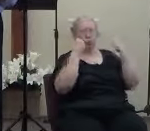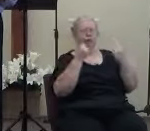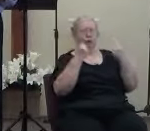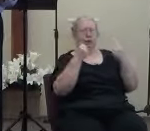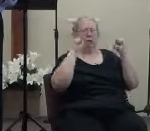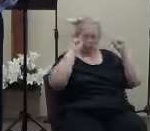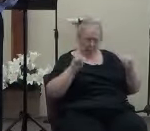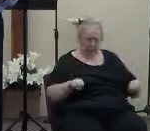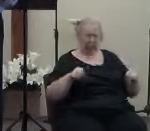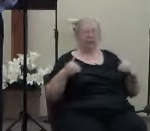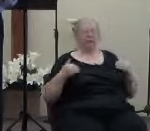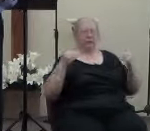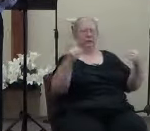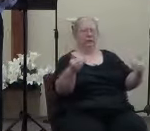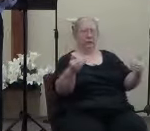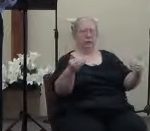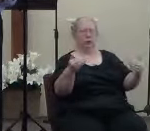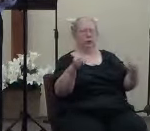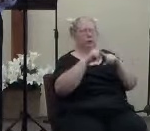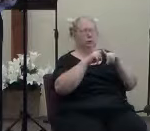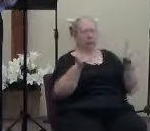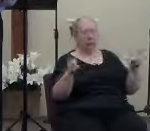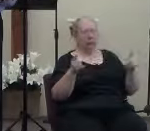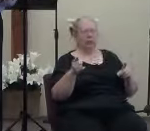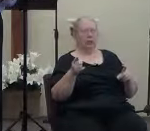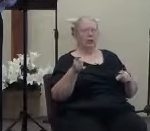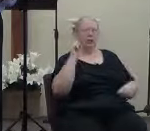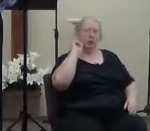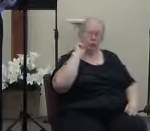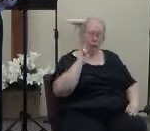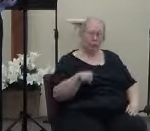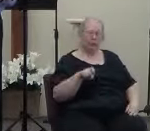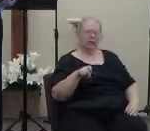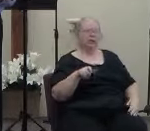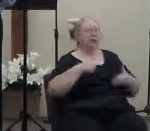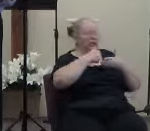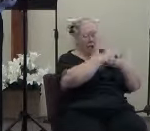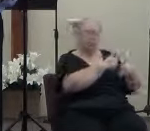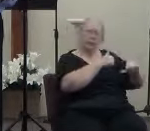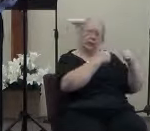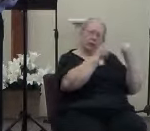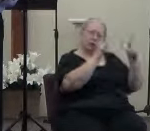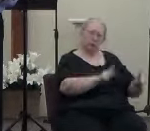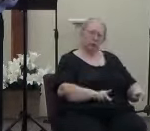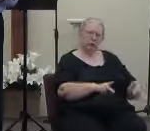But you have to spend yourselves in behalf of somebody else.